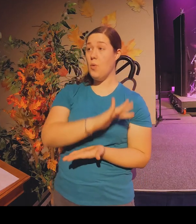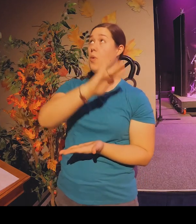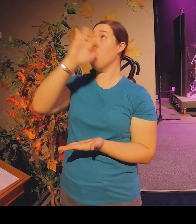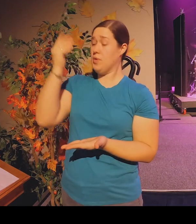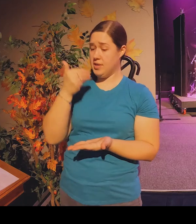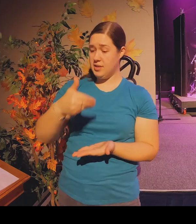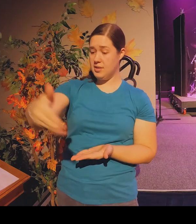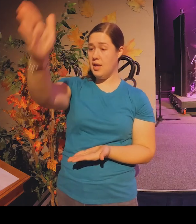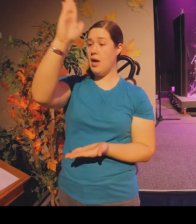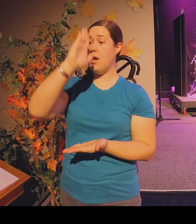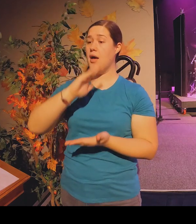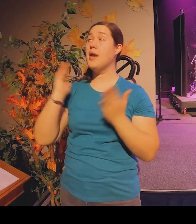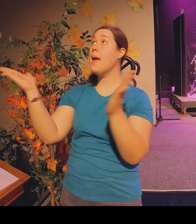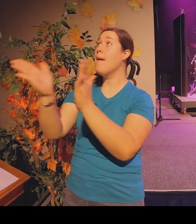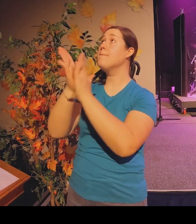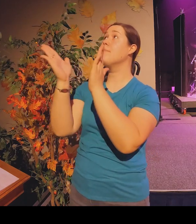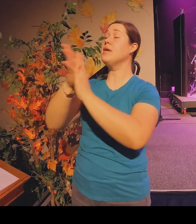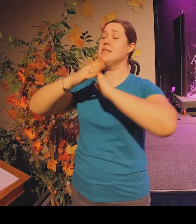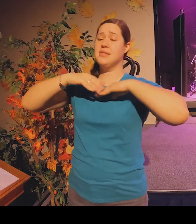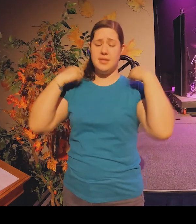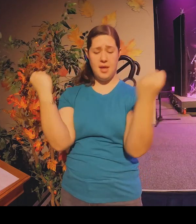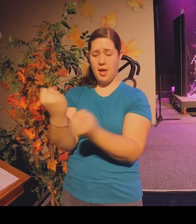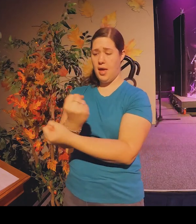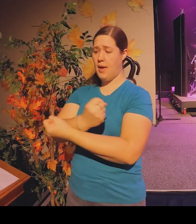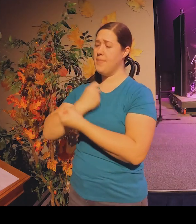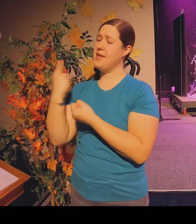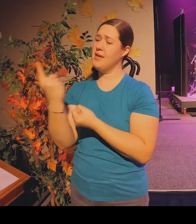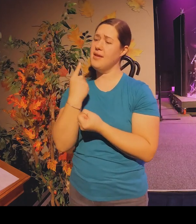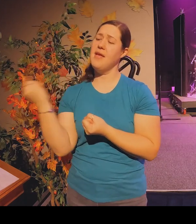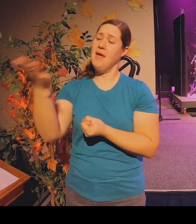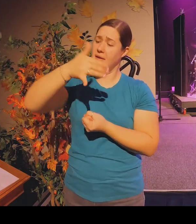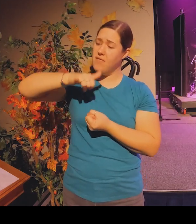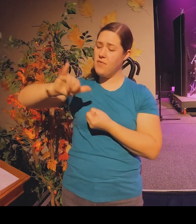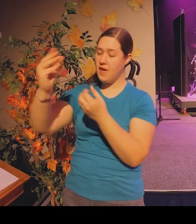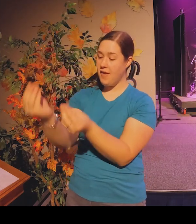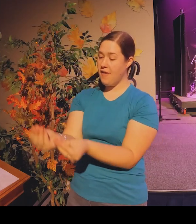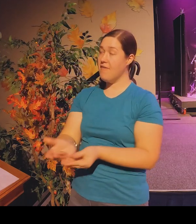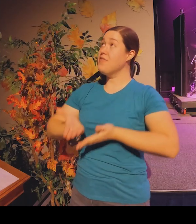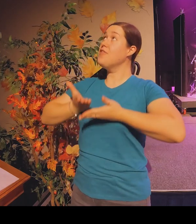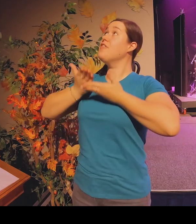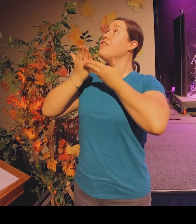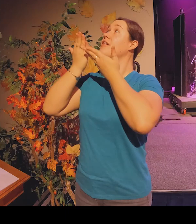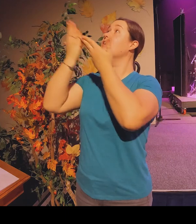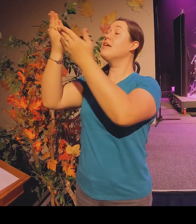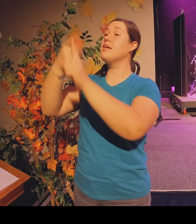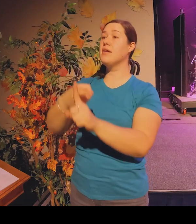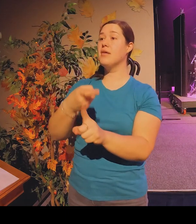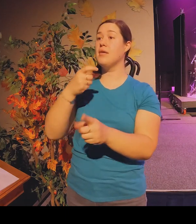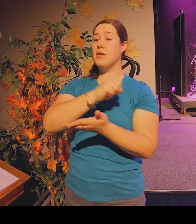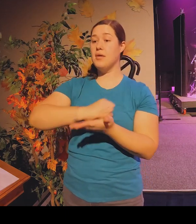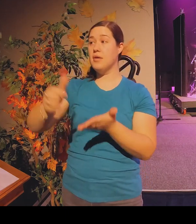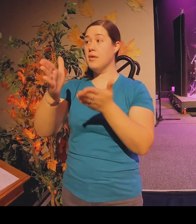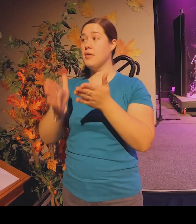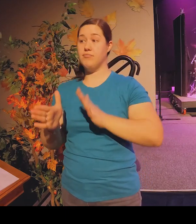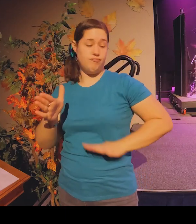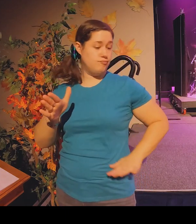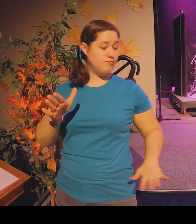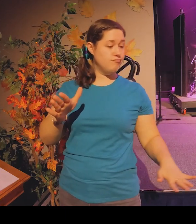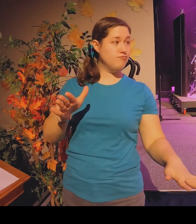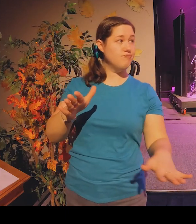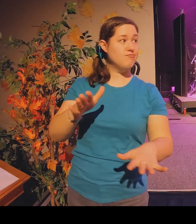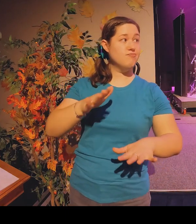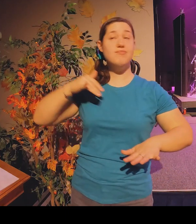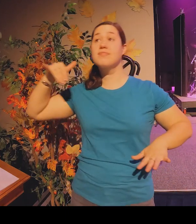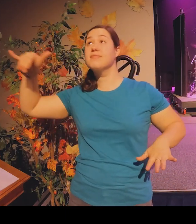believe. Glory to God and praise and love be ever, ever again. The